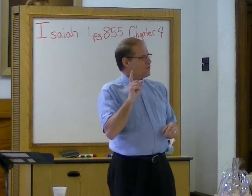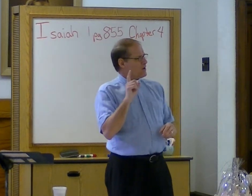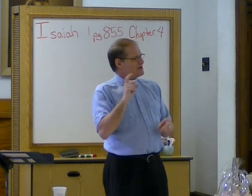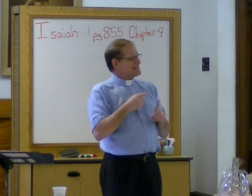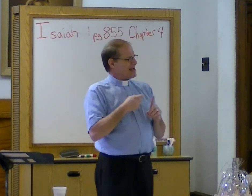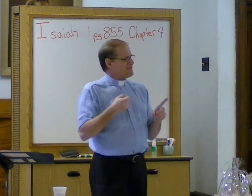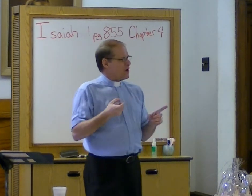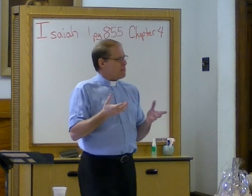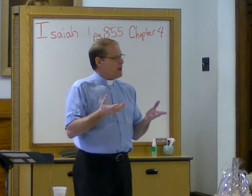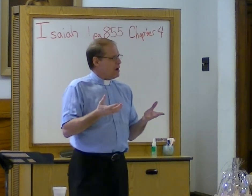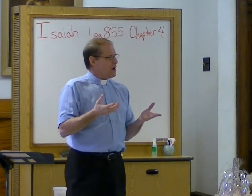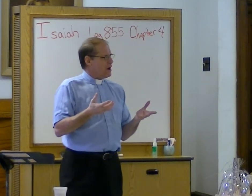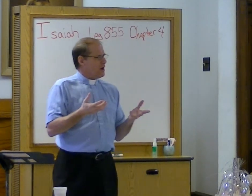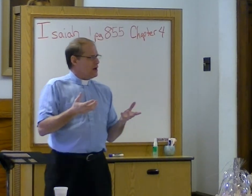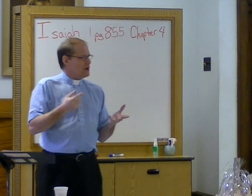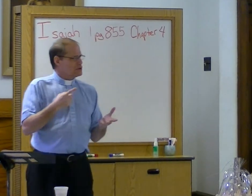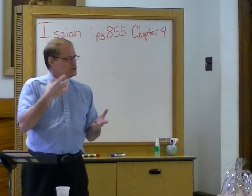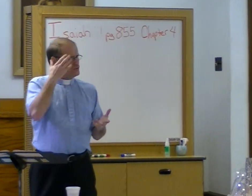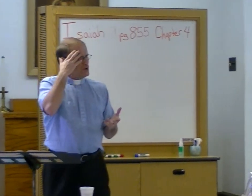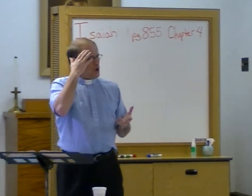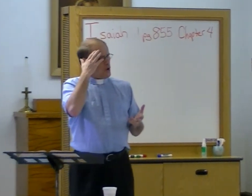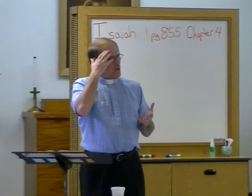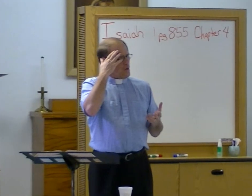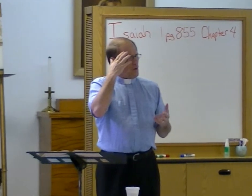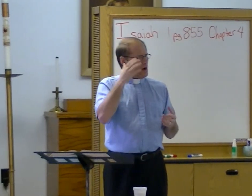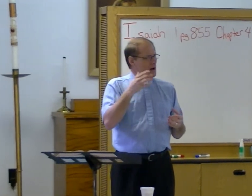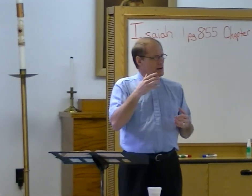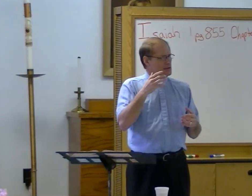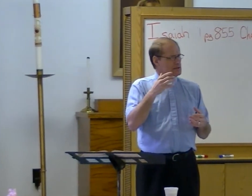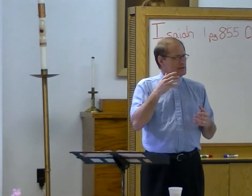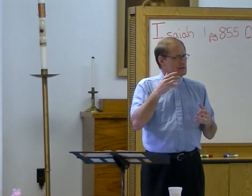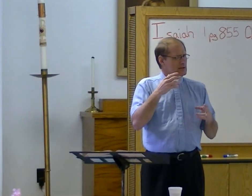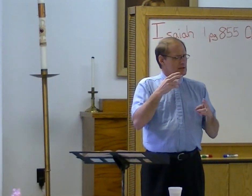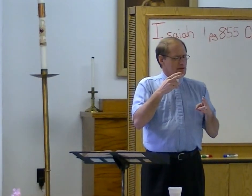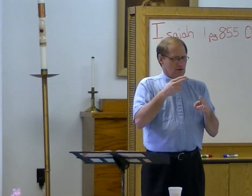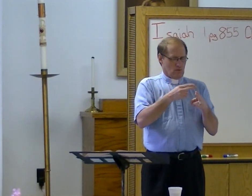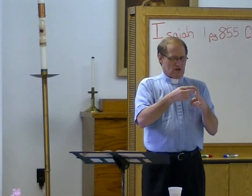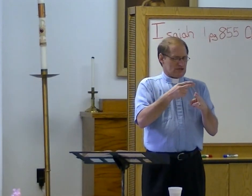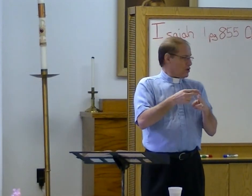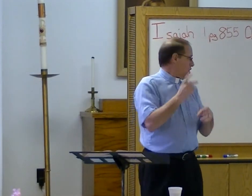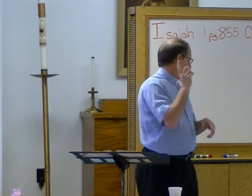Where is that from? You know what it's called?